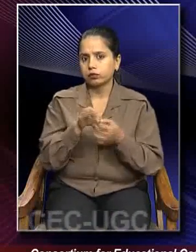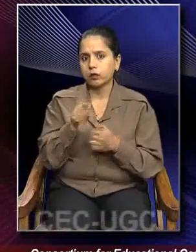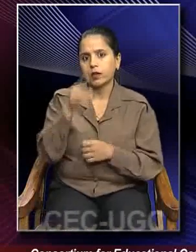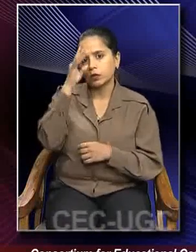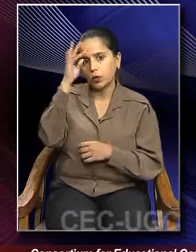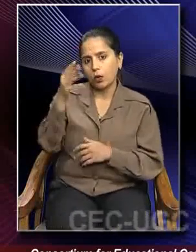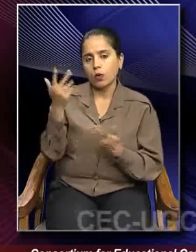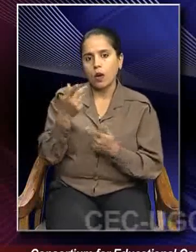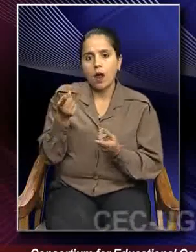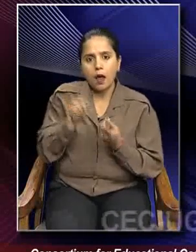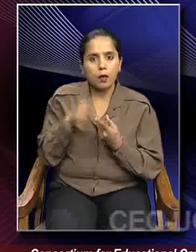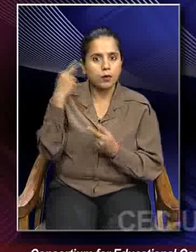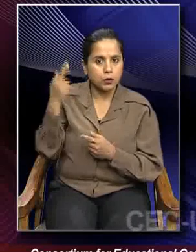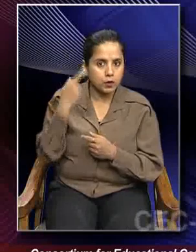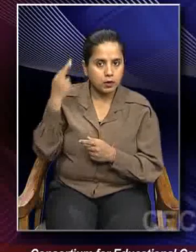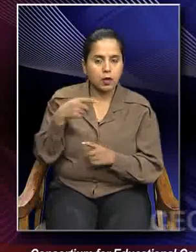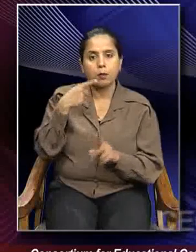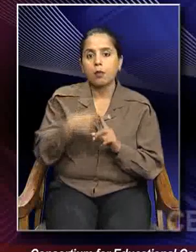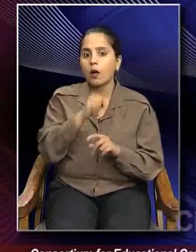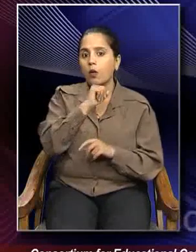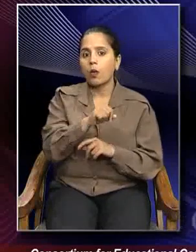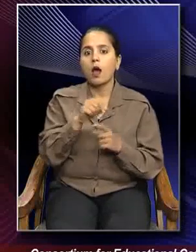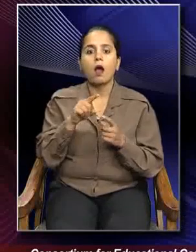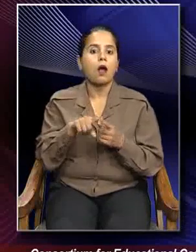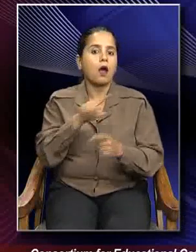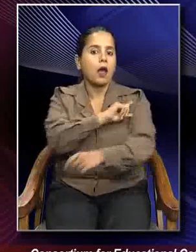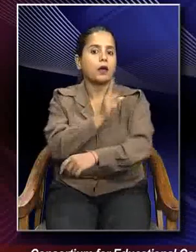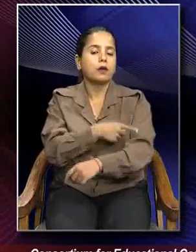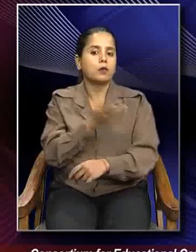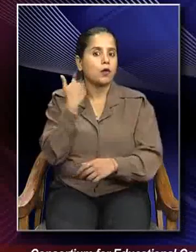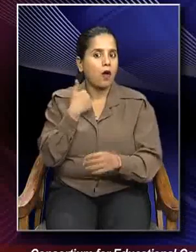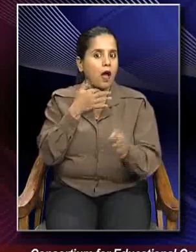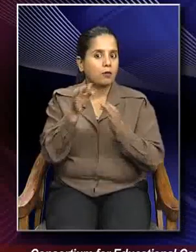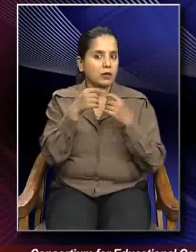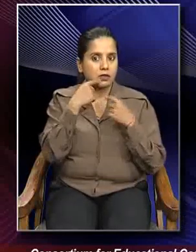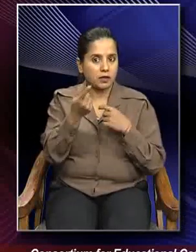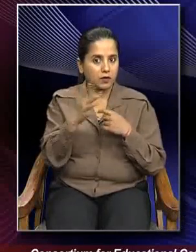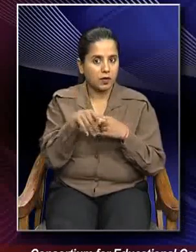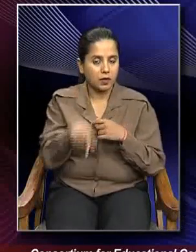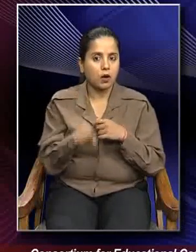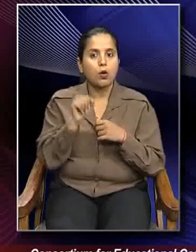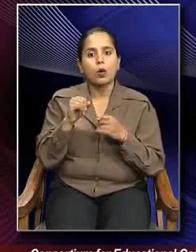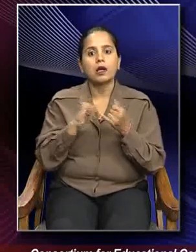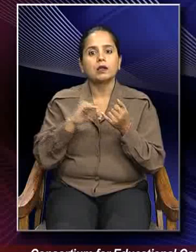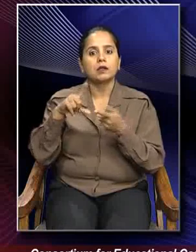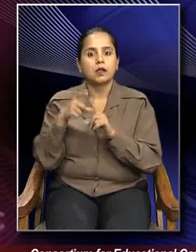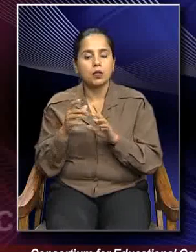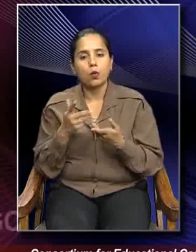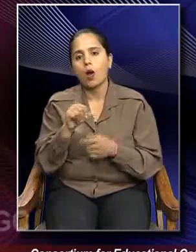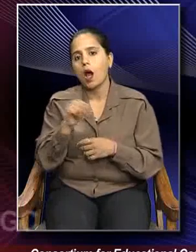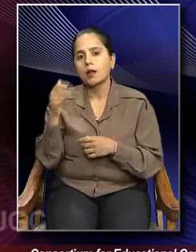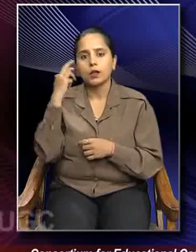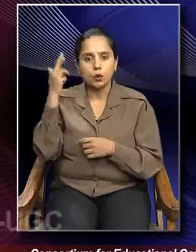of causation and that potent energy that we had mentioned in the case of seed or in other